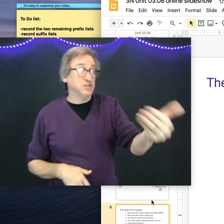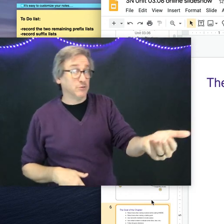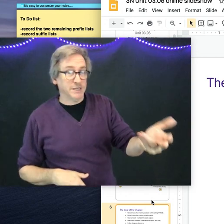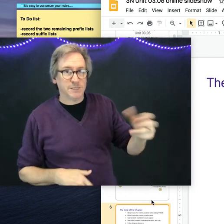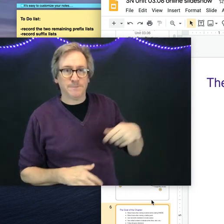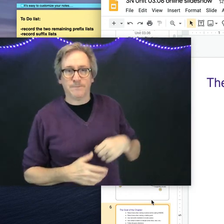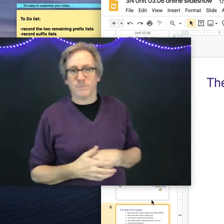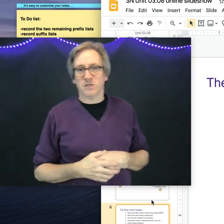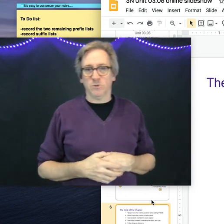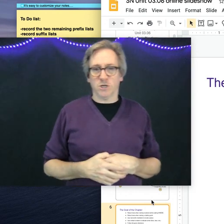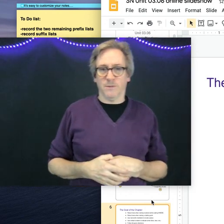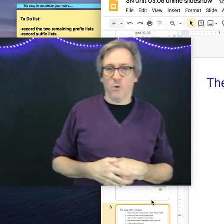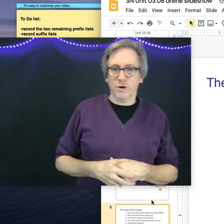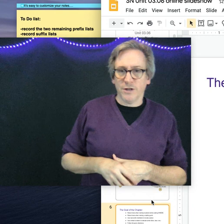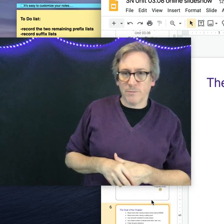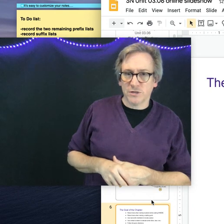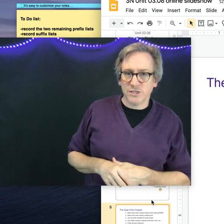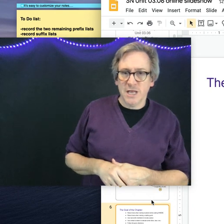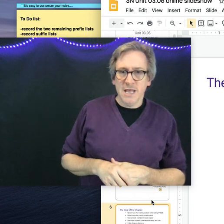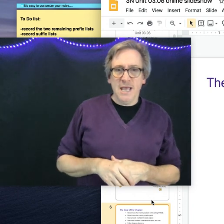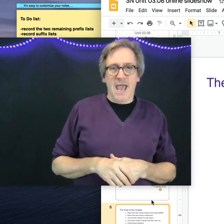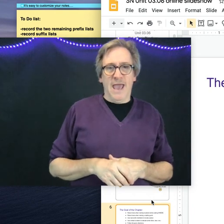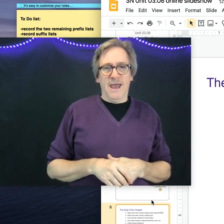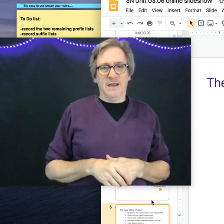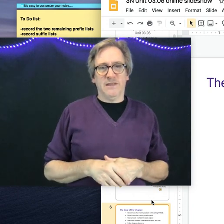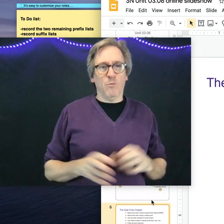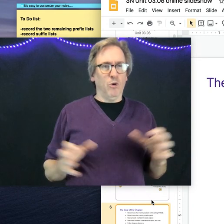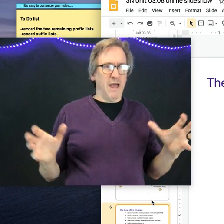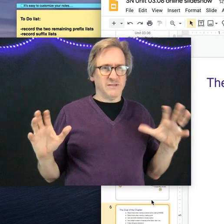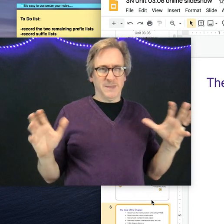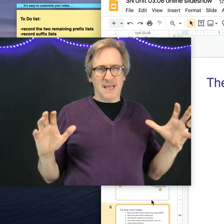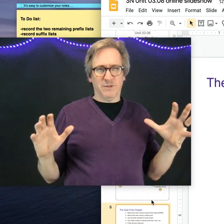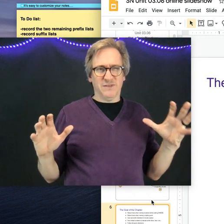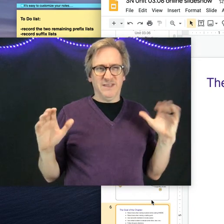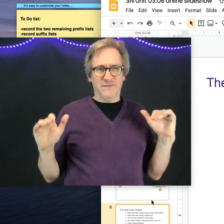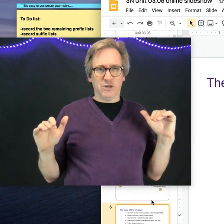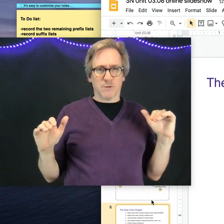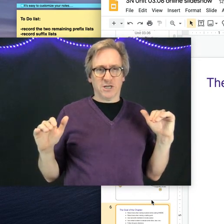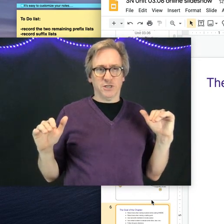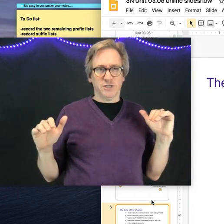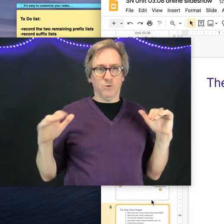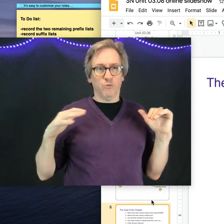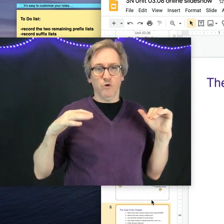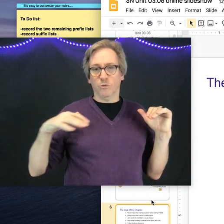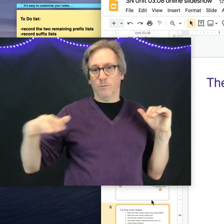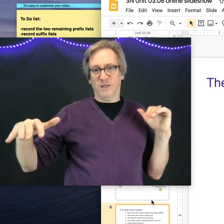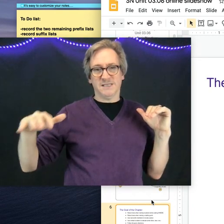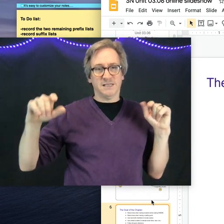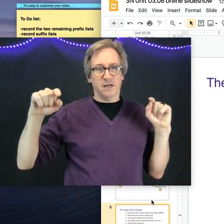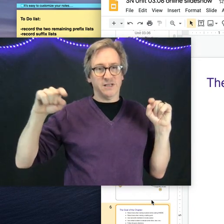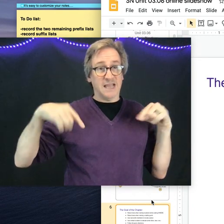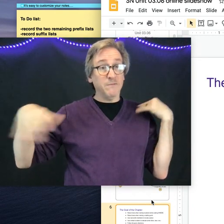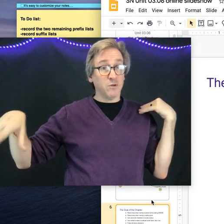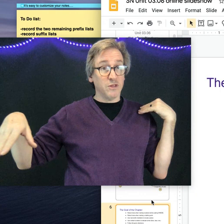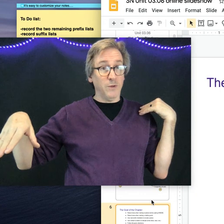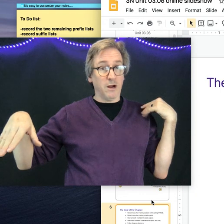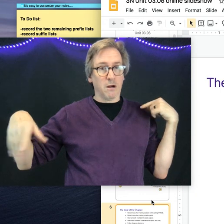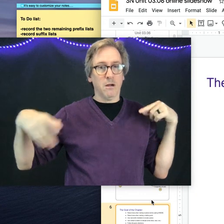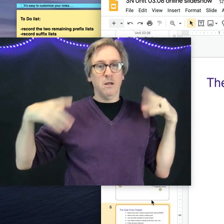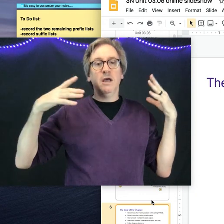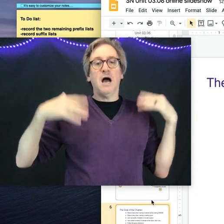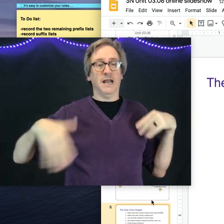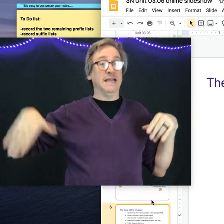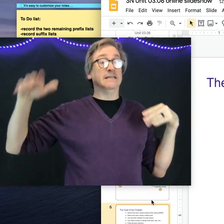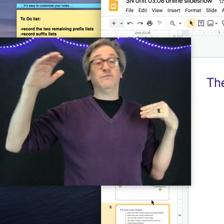how many streets. So we'll talk about ordinal numbers, and then we'll have some examples of giving directions to a room or a place that's on the same floor that we